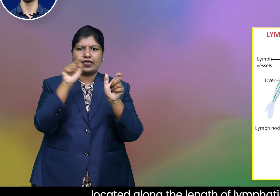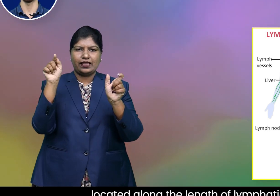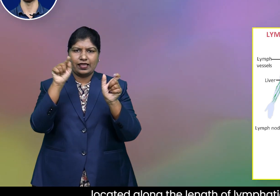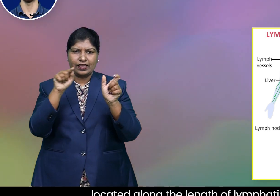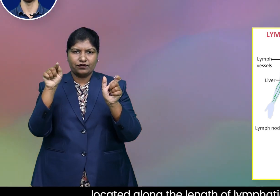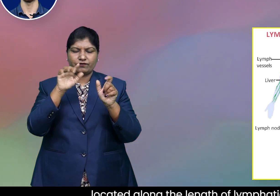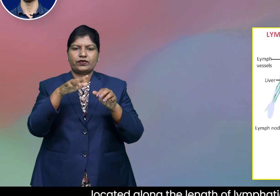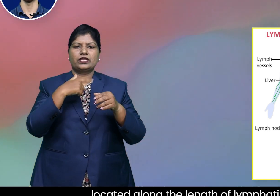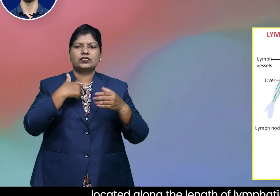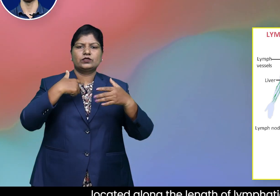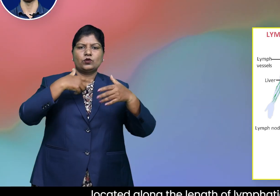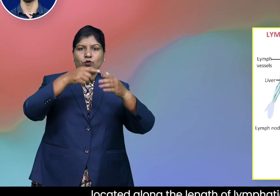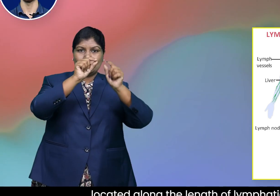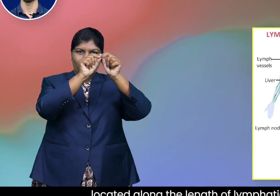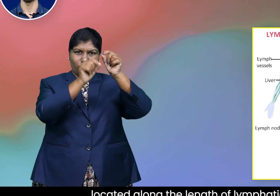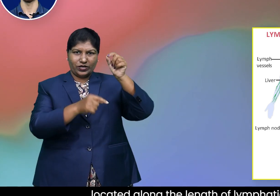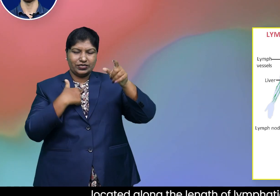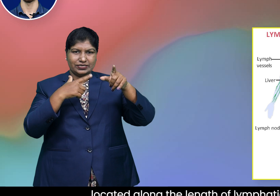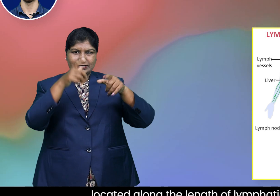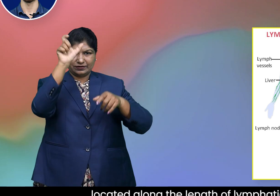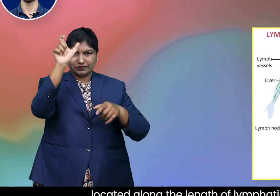vessels.